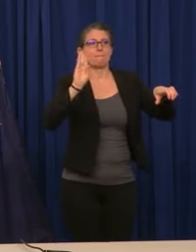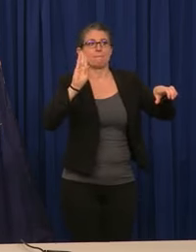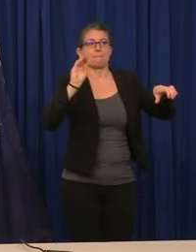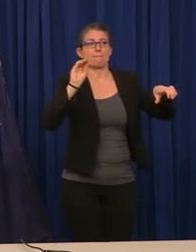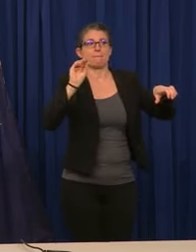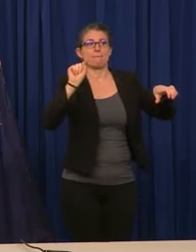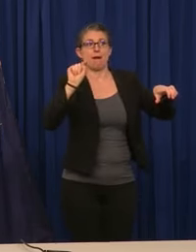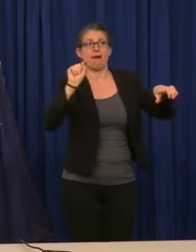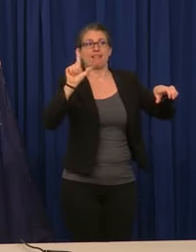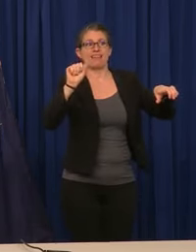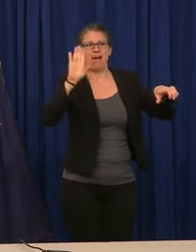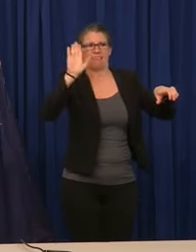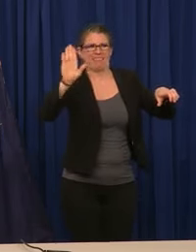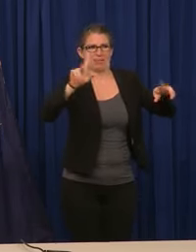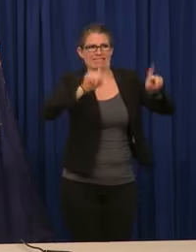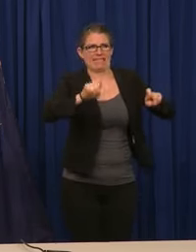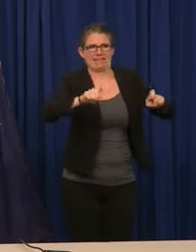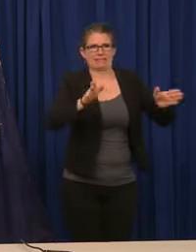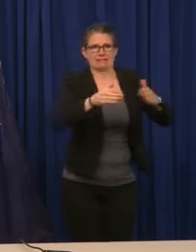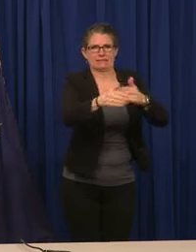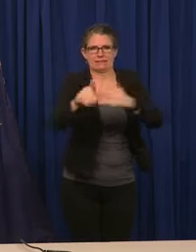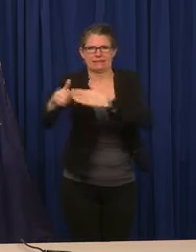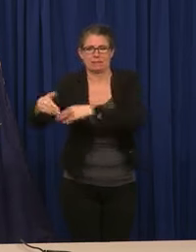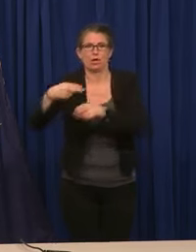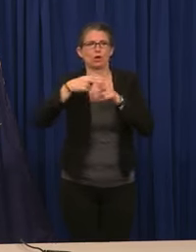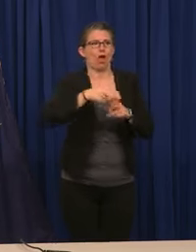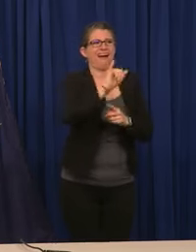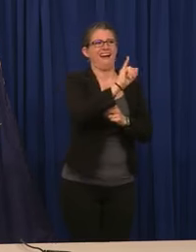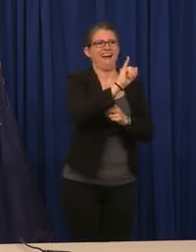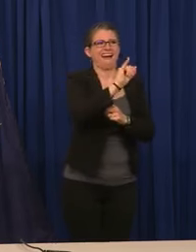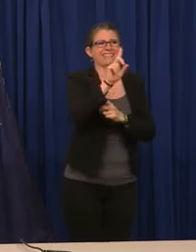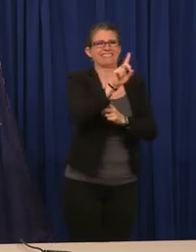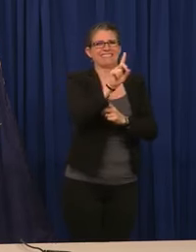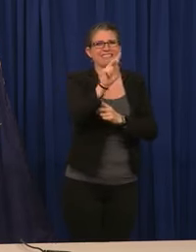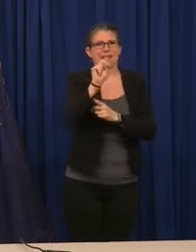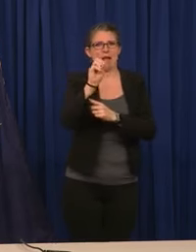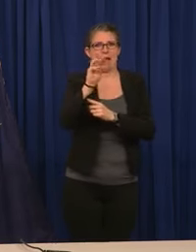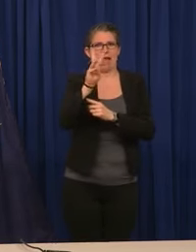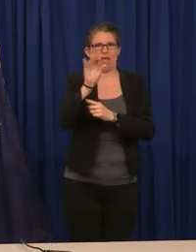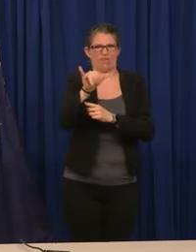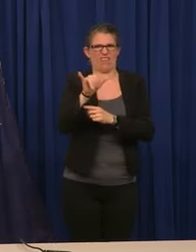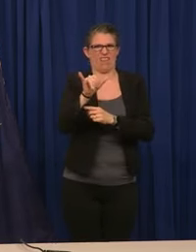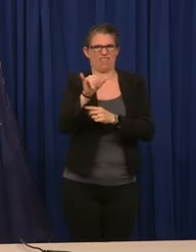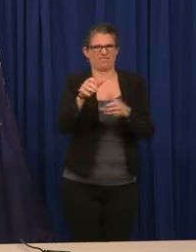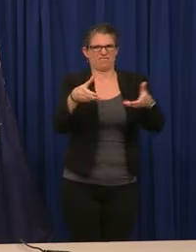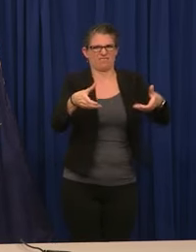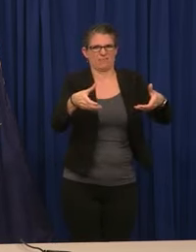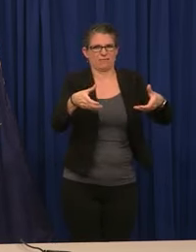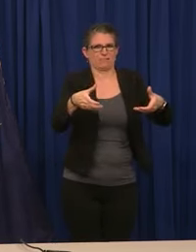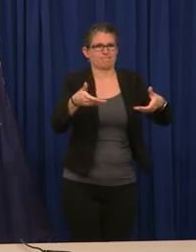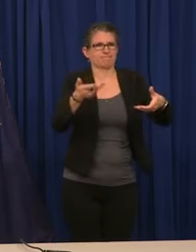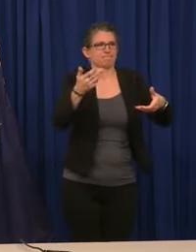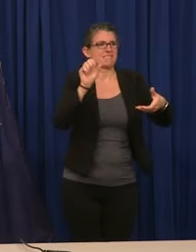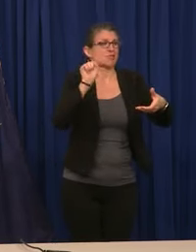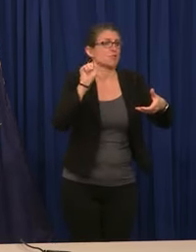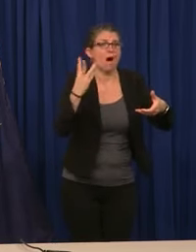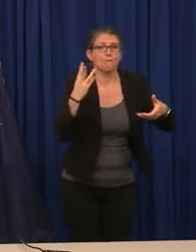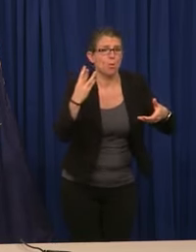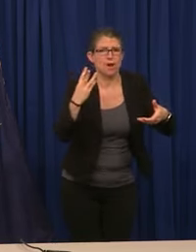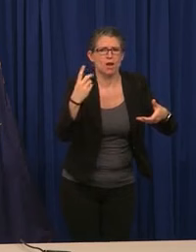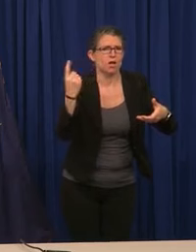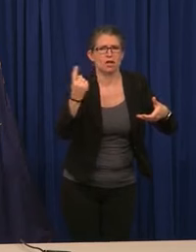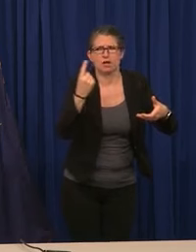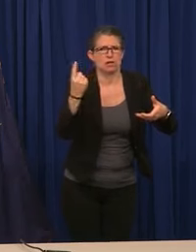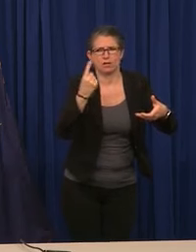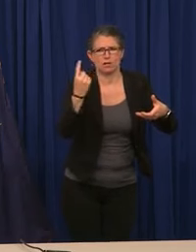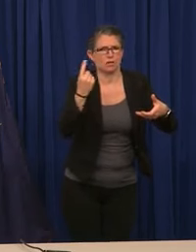to take possession of approximately 100 test kits. Each test kit alone can conduct